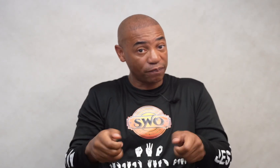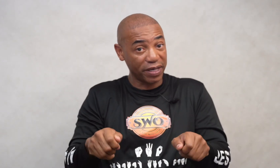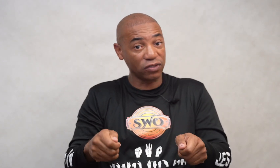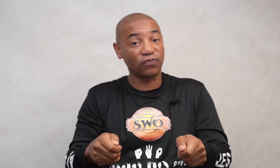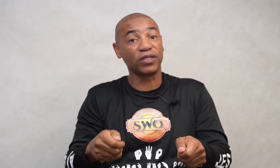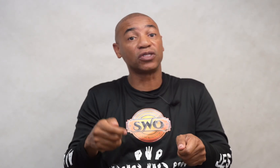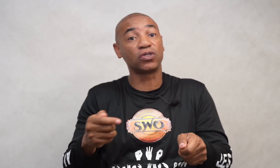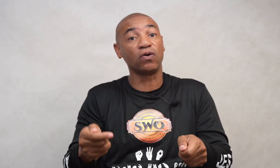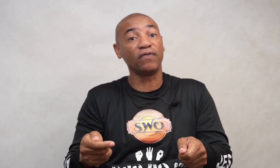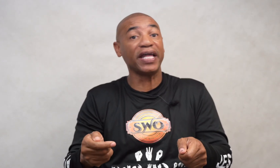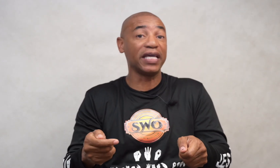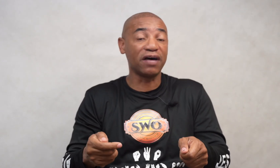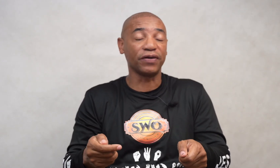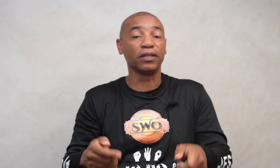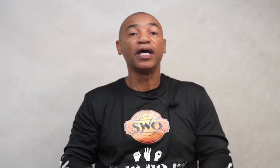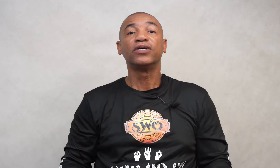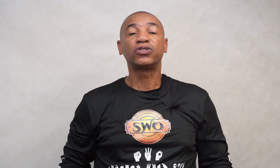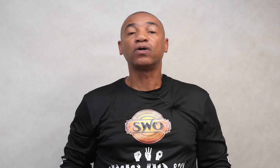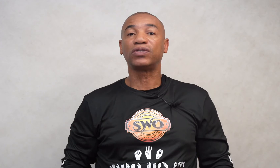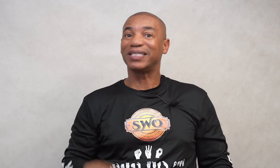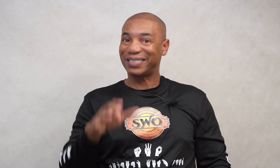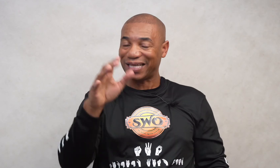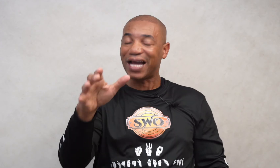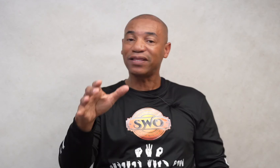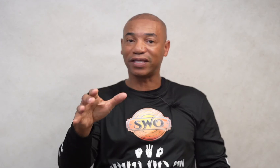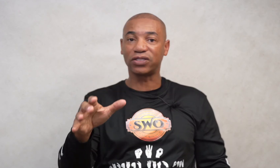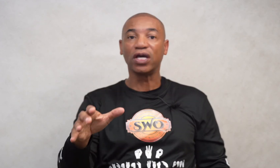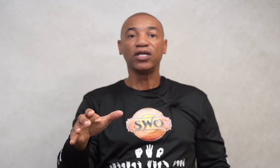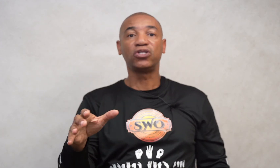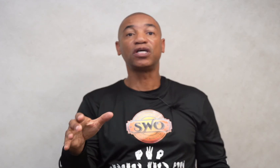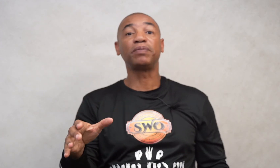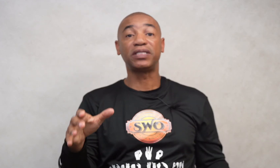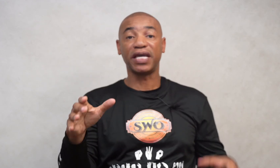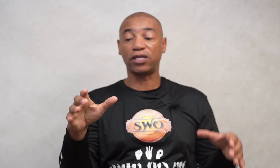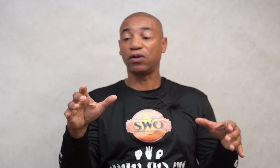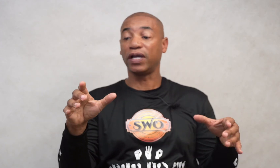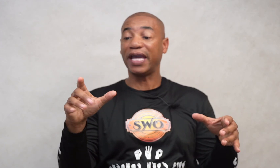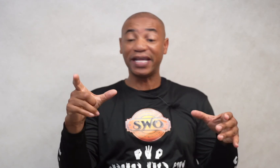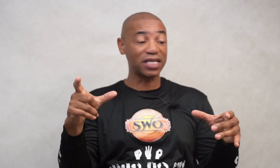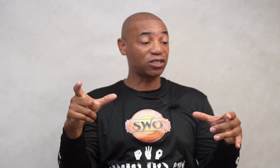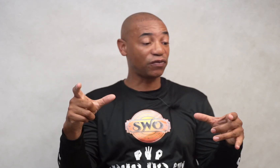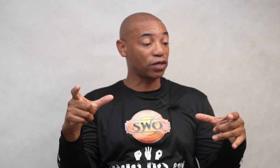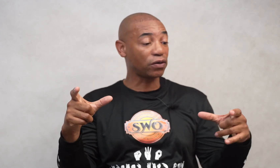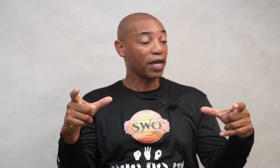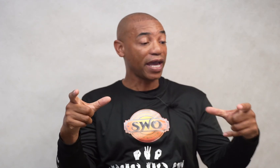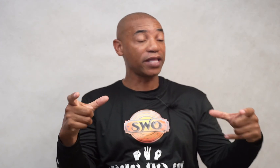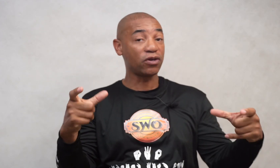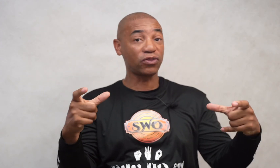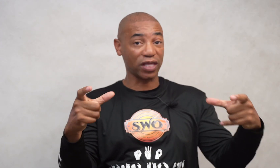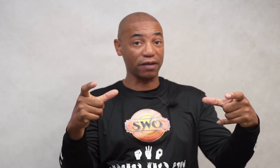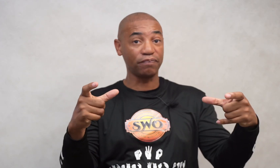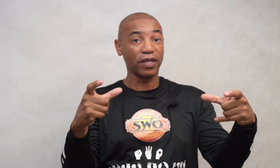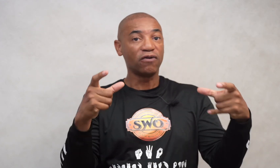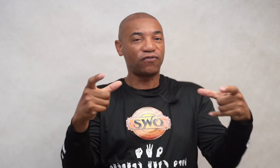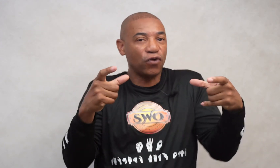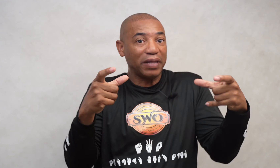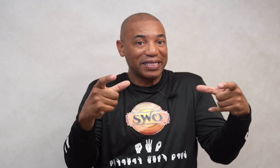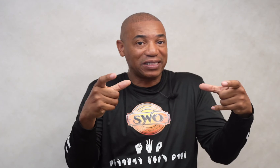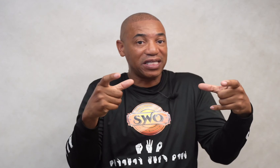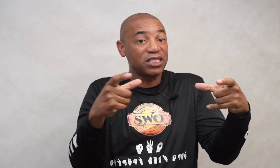buttons for the stove and the oven. So to sign this, you simply take your index finger and your thumb, form like C's,